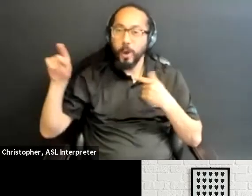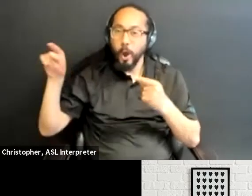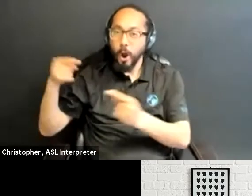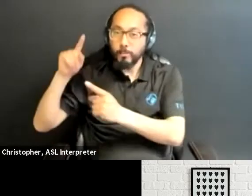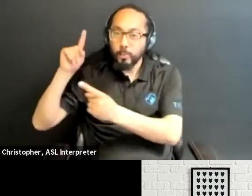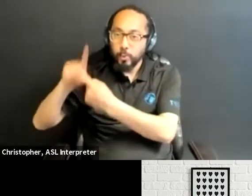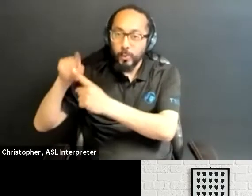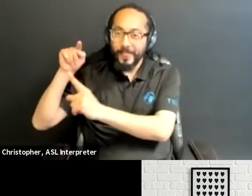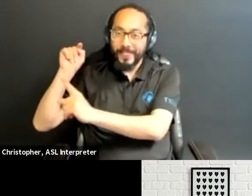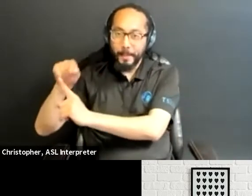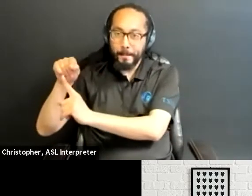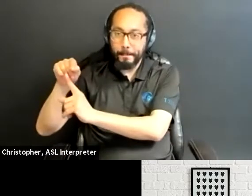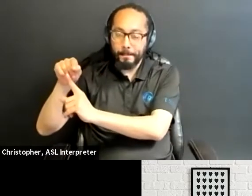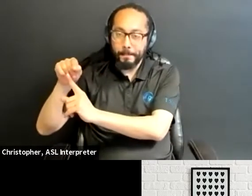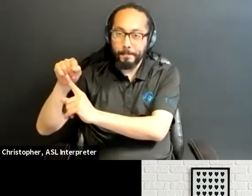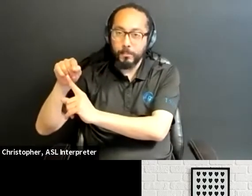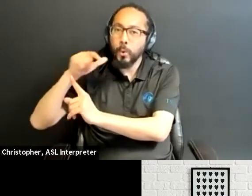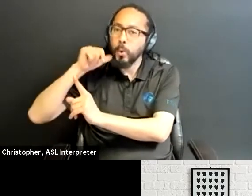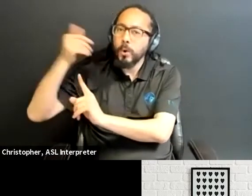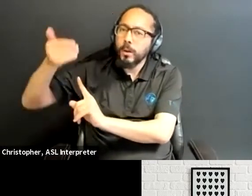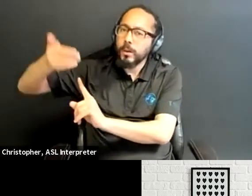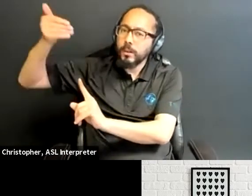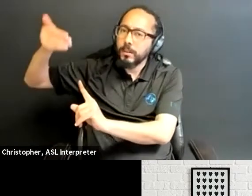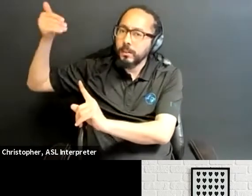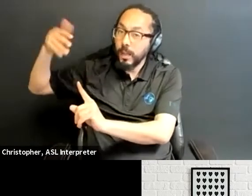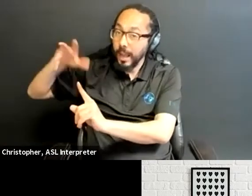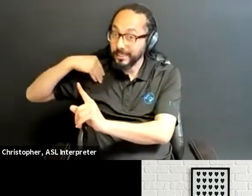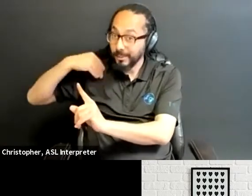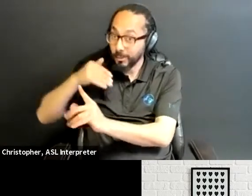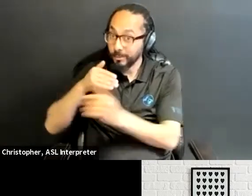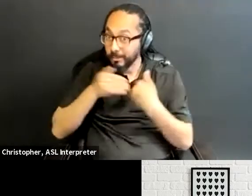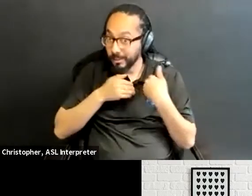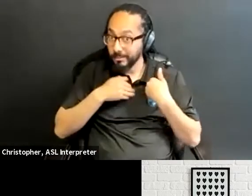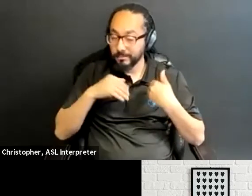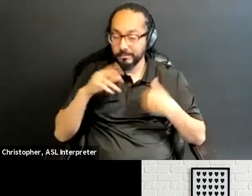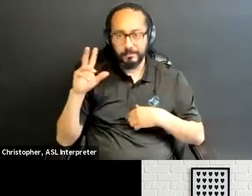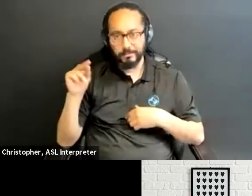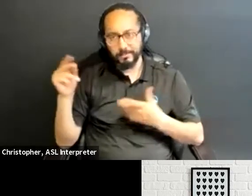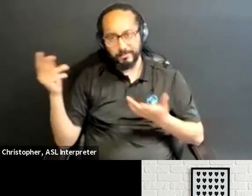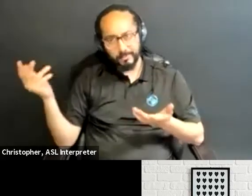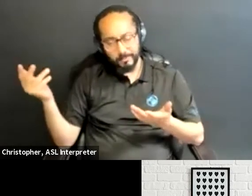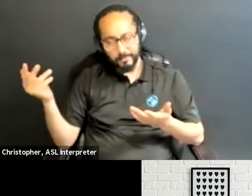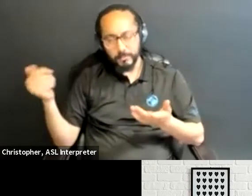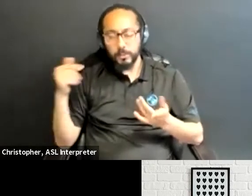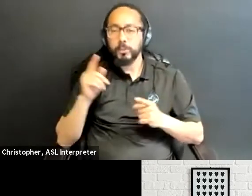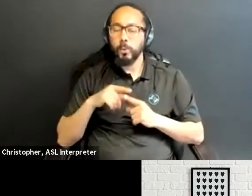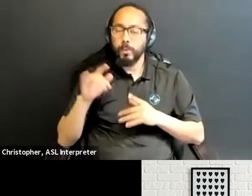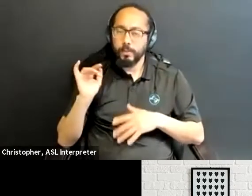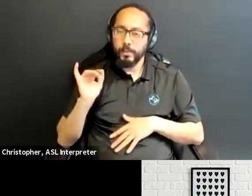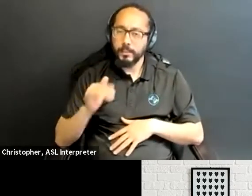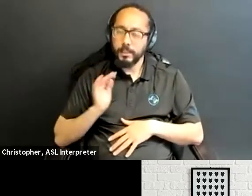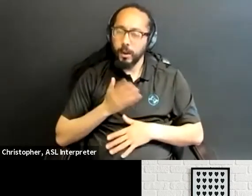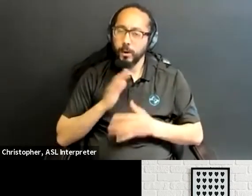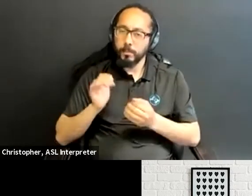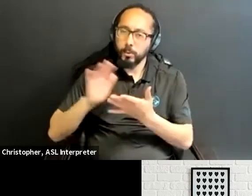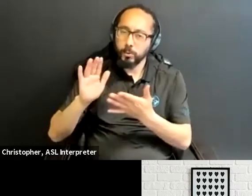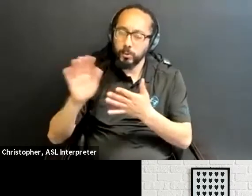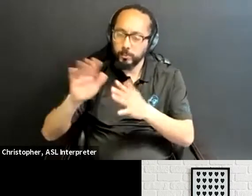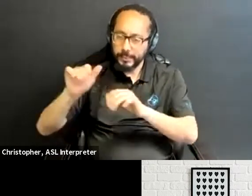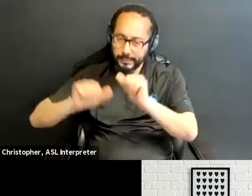we sort of take a more proactive approach. And we do that by including a trauma-based assessment in our